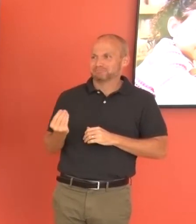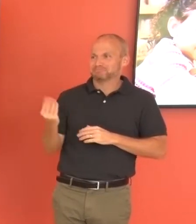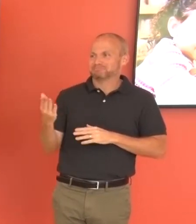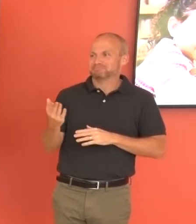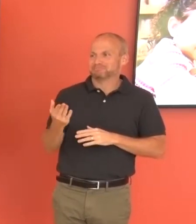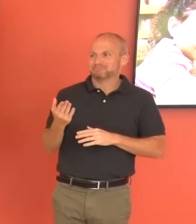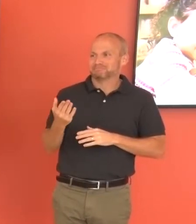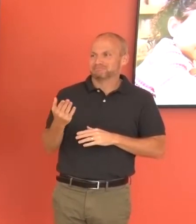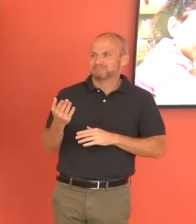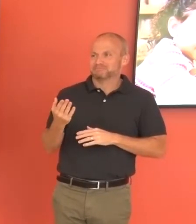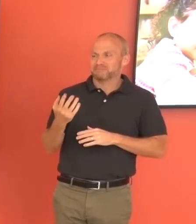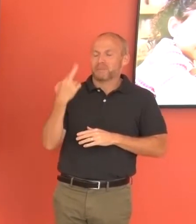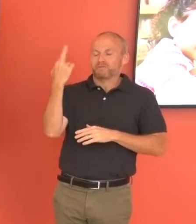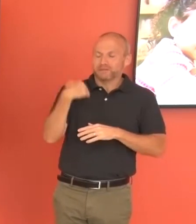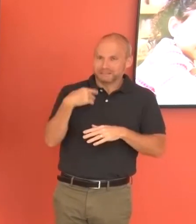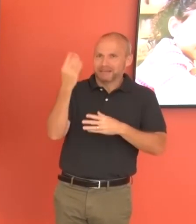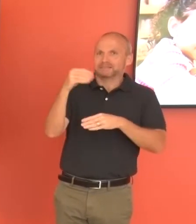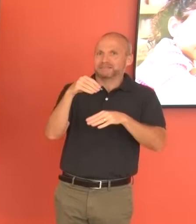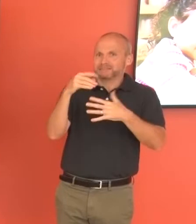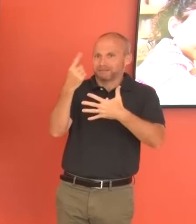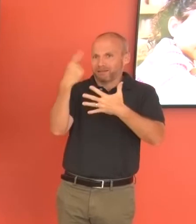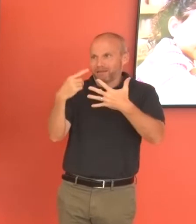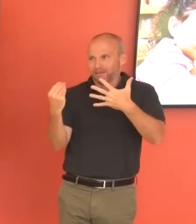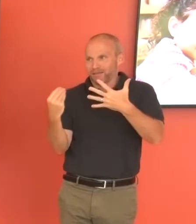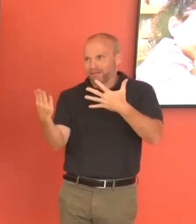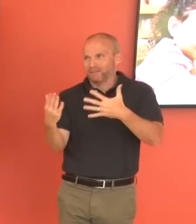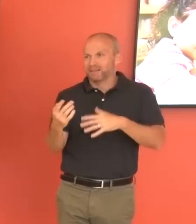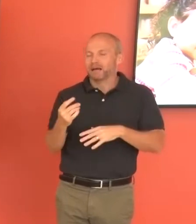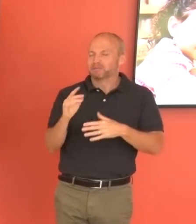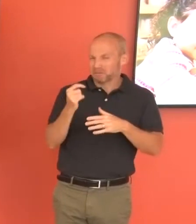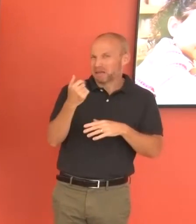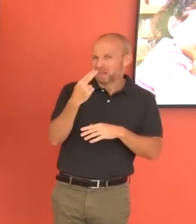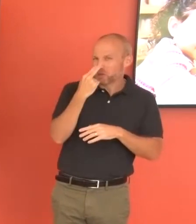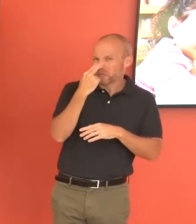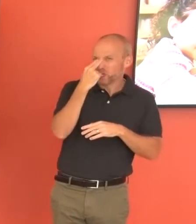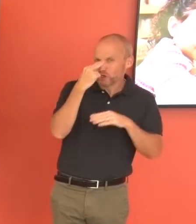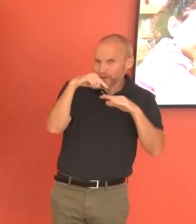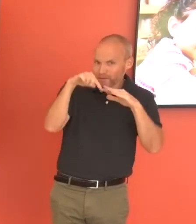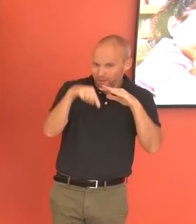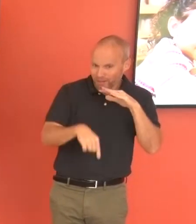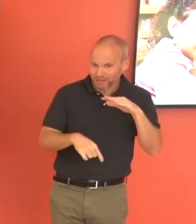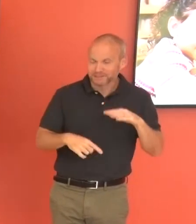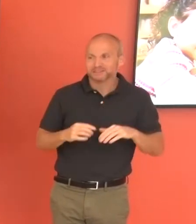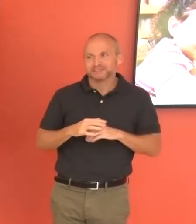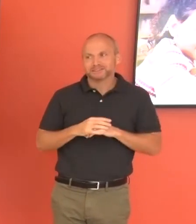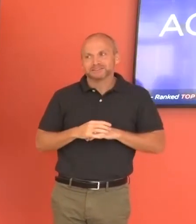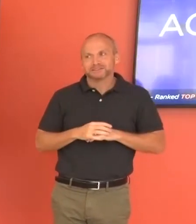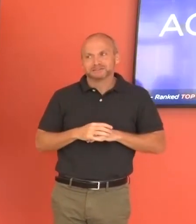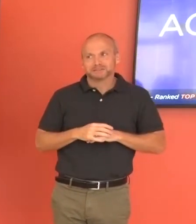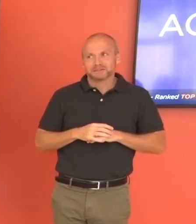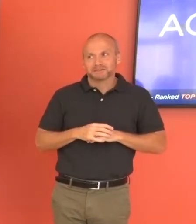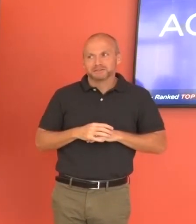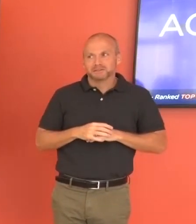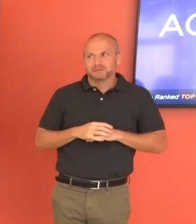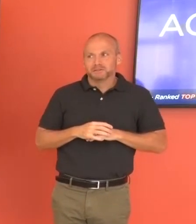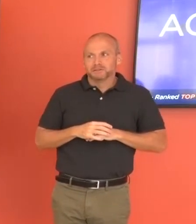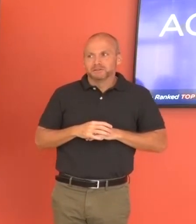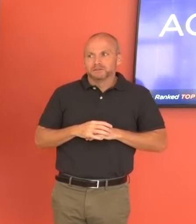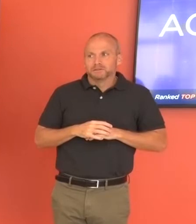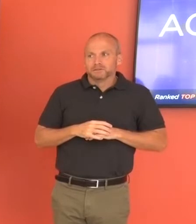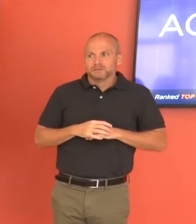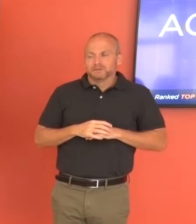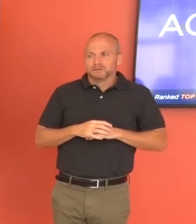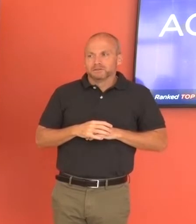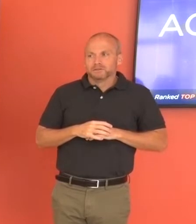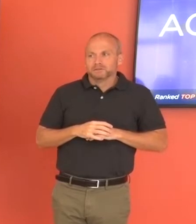why that's so important, and I'm gonna nerd out a little bit, so forgive me for just a minute. So when